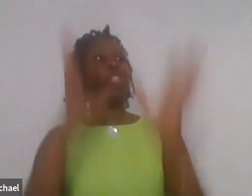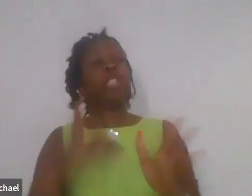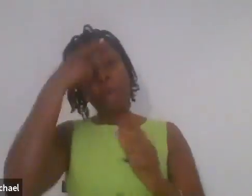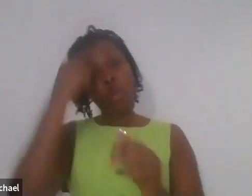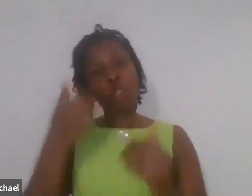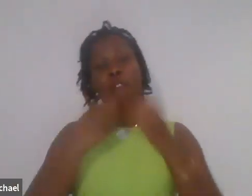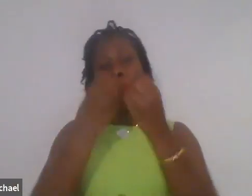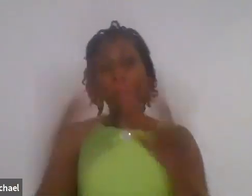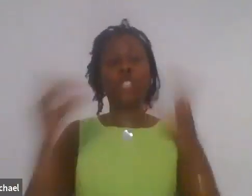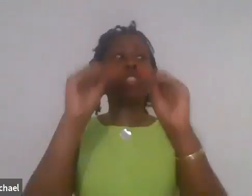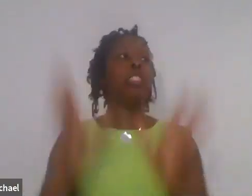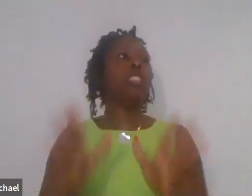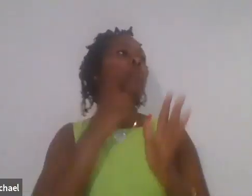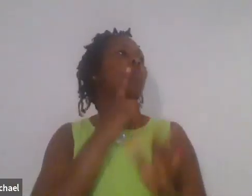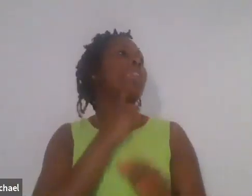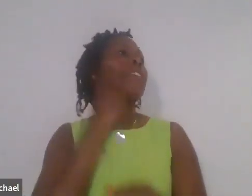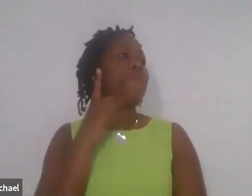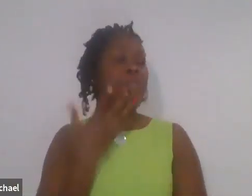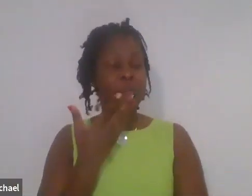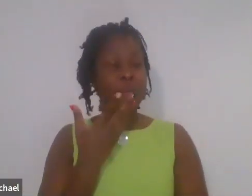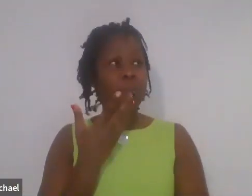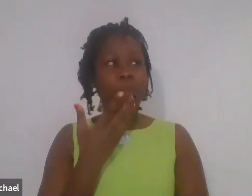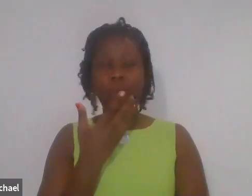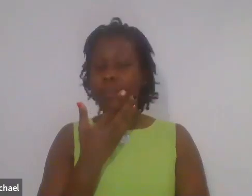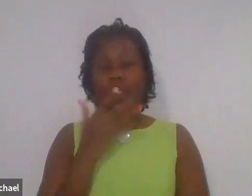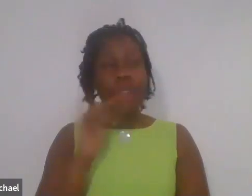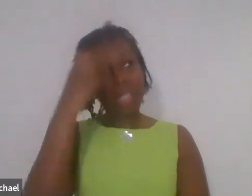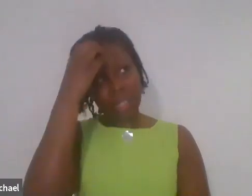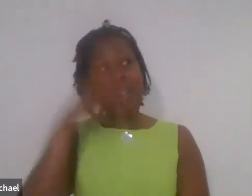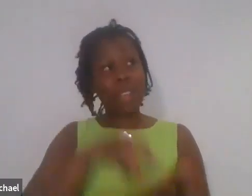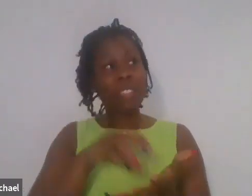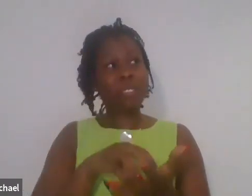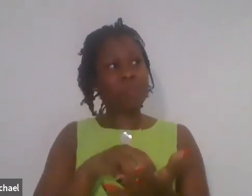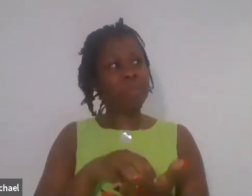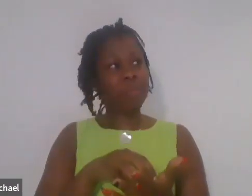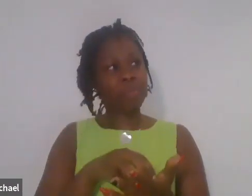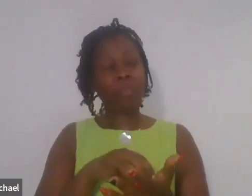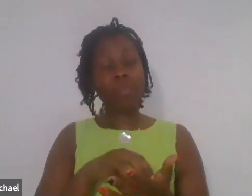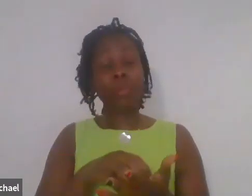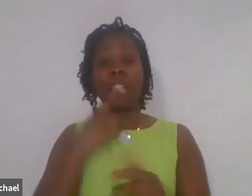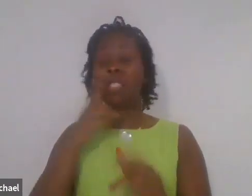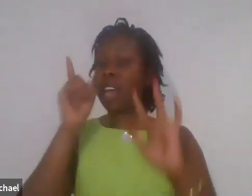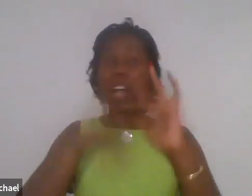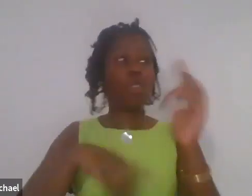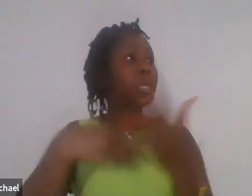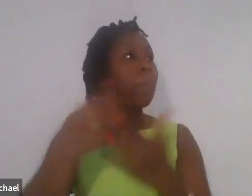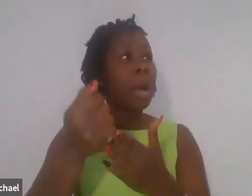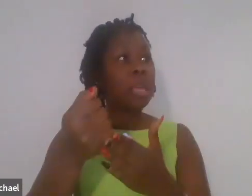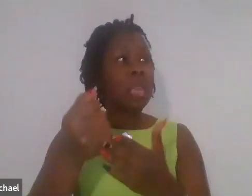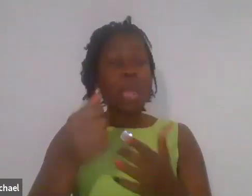to become a teacher because we have many teachers who are deaf. That is sad, I can see. It was a sad case. Just said I cannot buy.